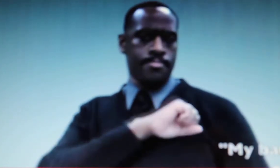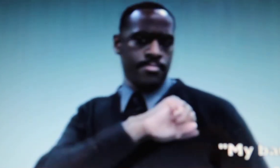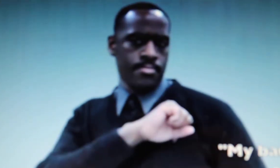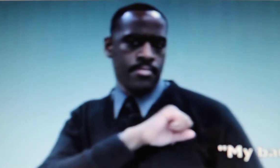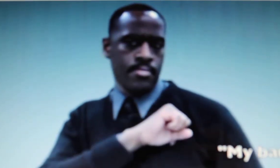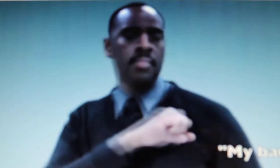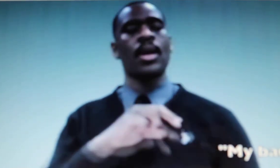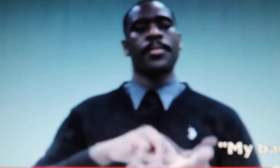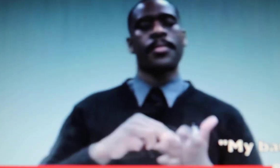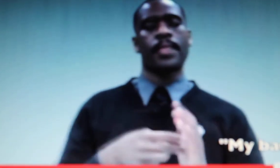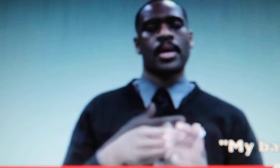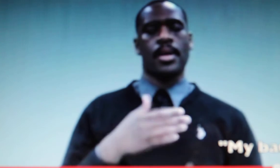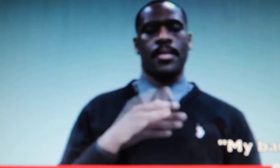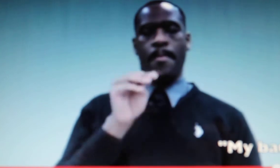gave us